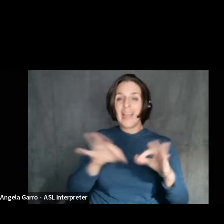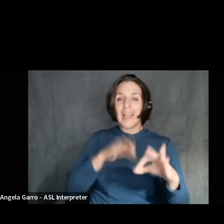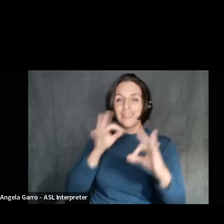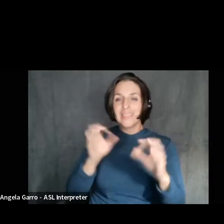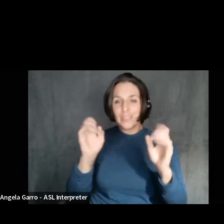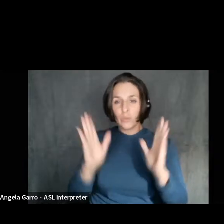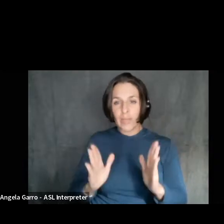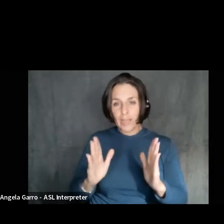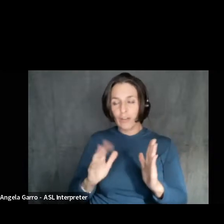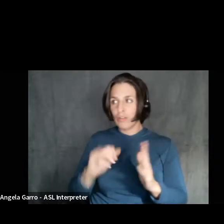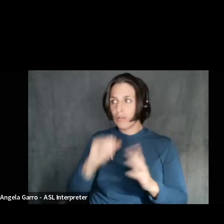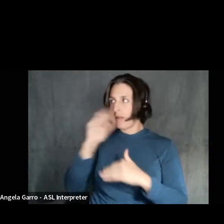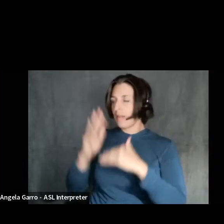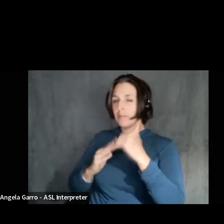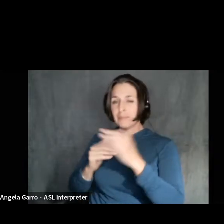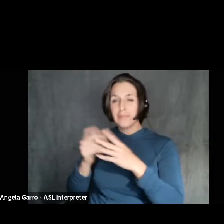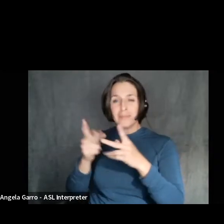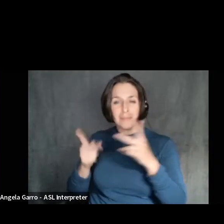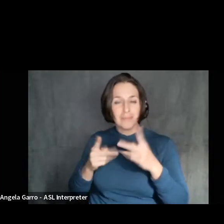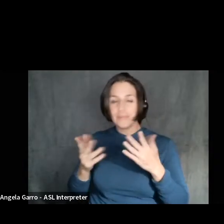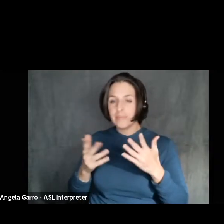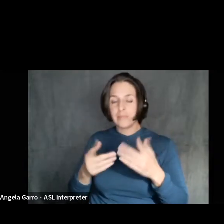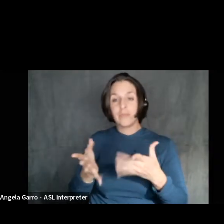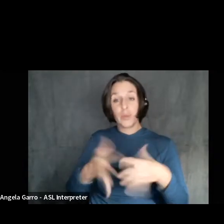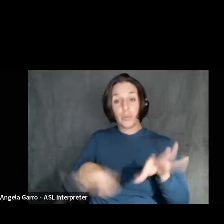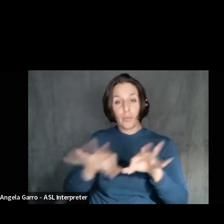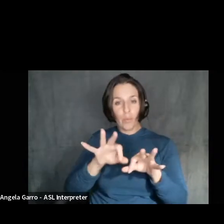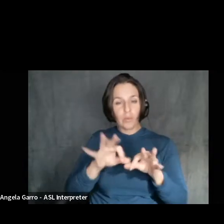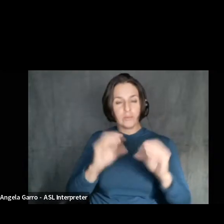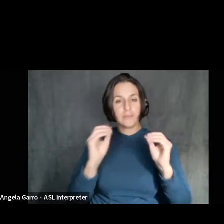educator. Eliot's remark applies with equal